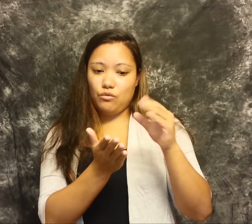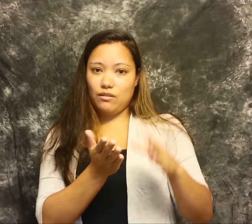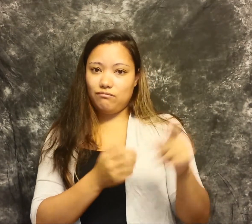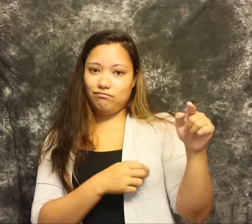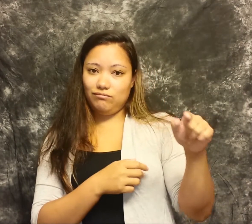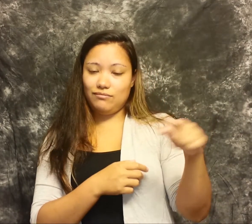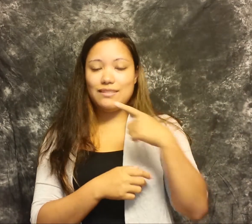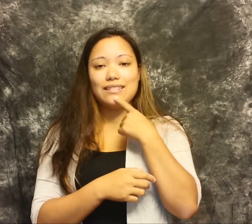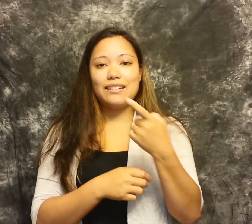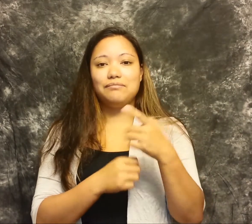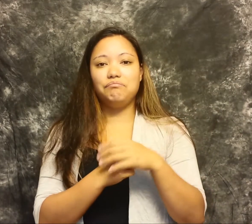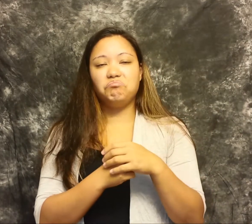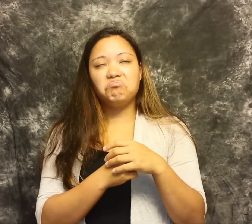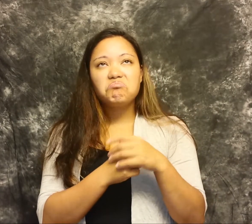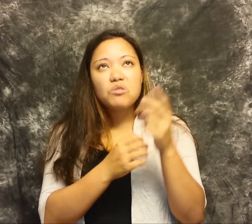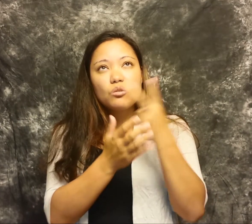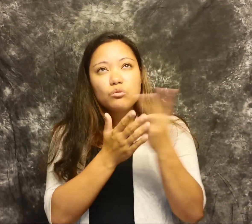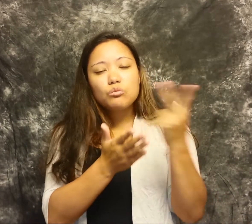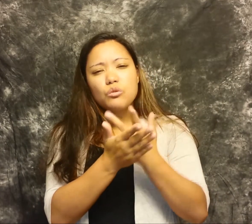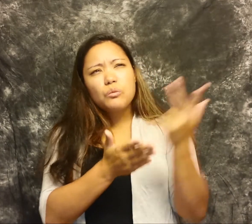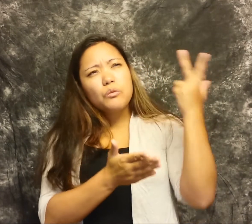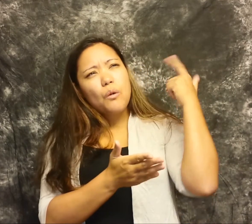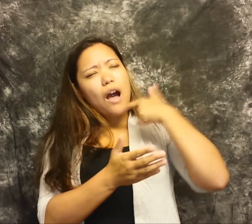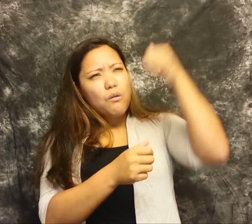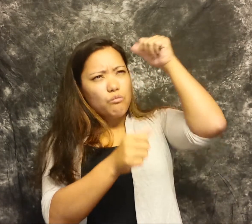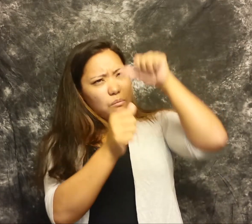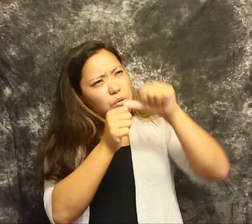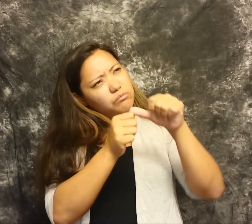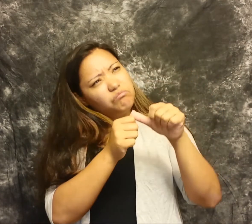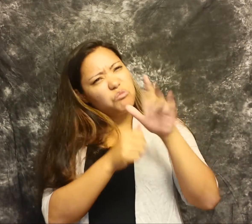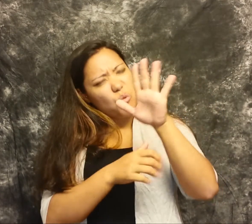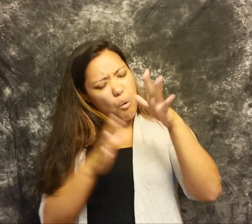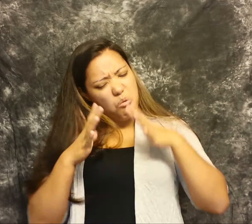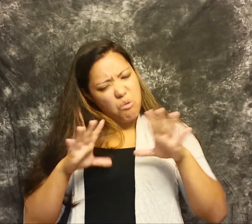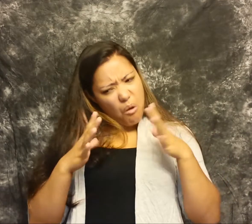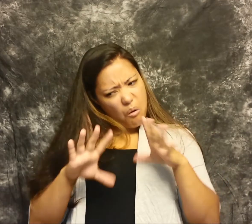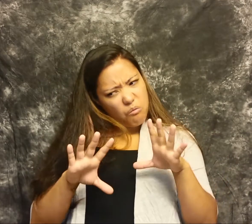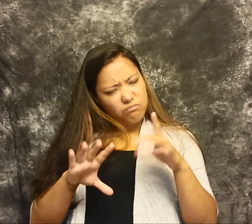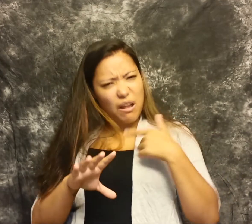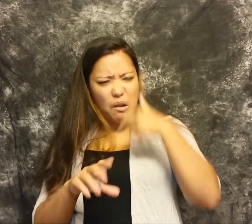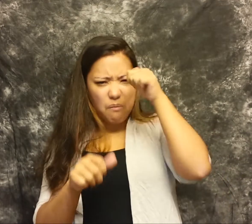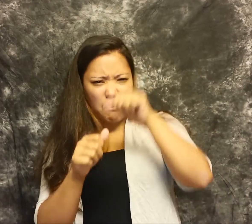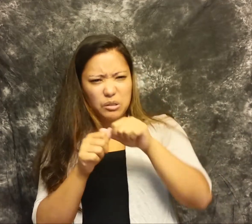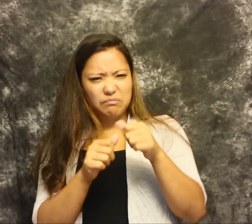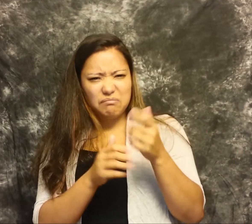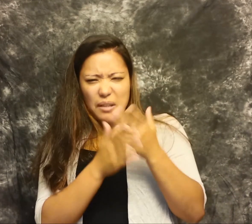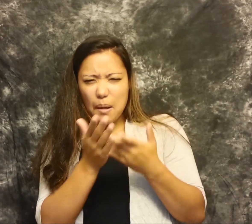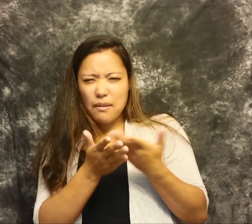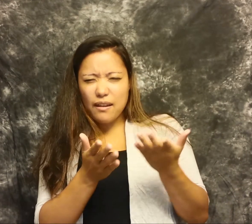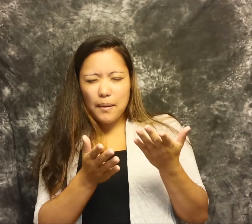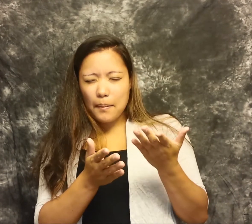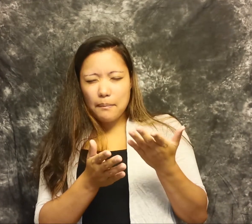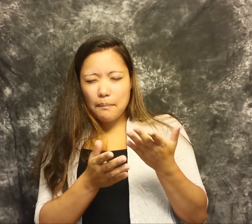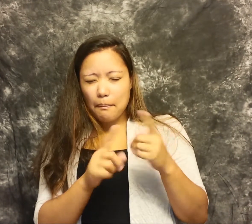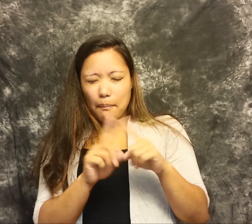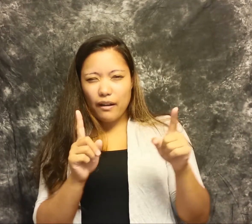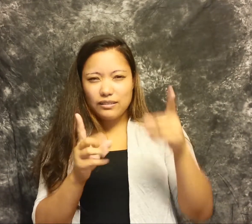I remember what you were talking about, I even remember what you were wearing, but I can't quite remember what you said. And they're trying to actually